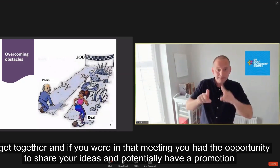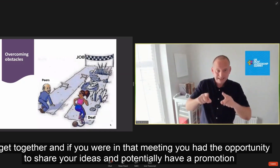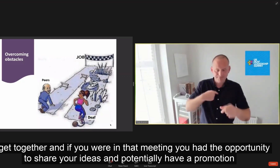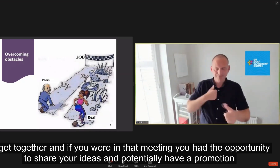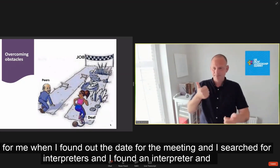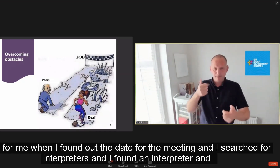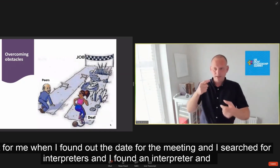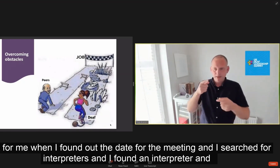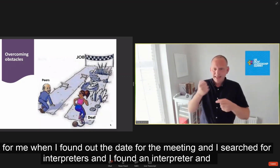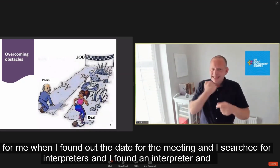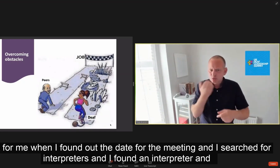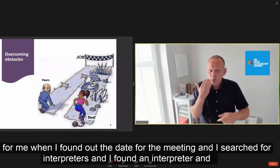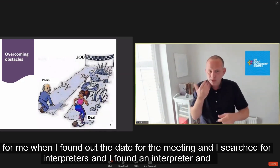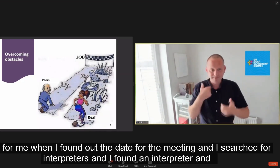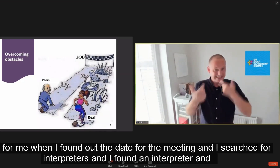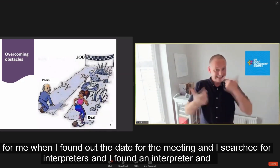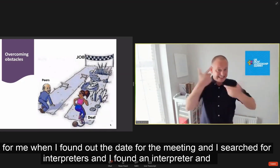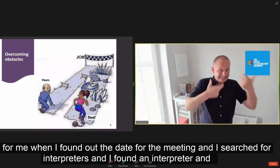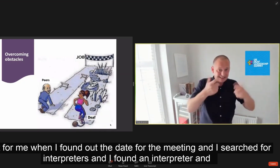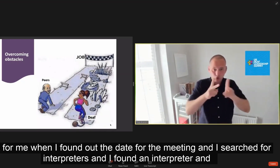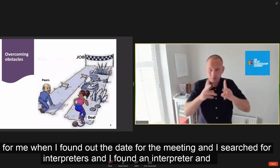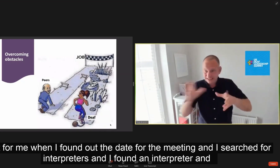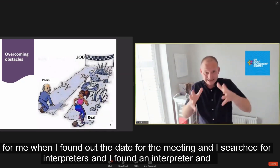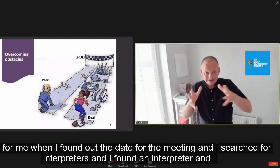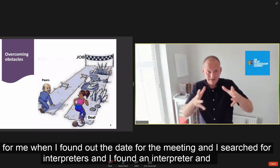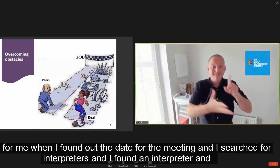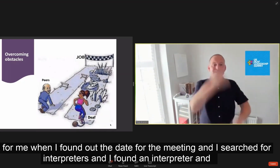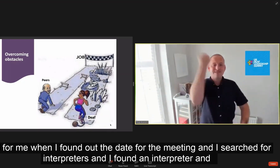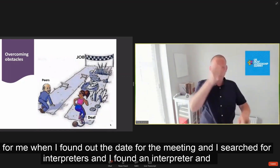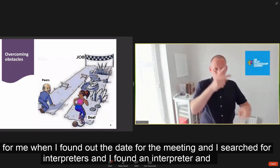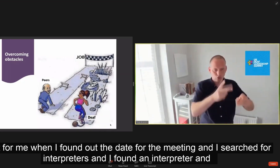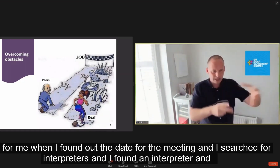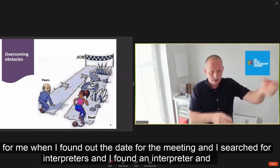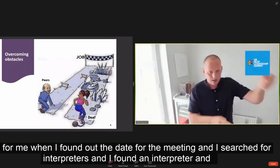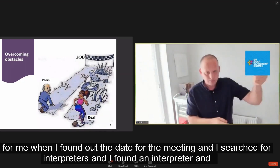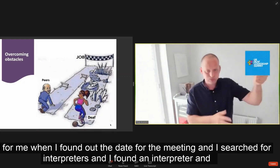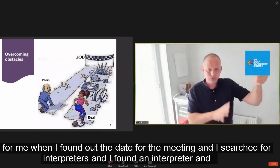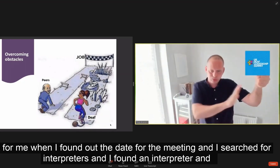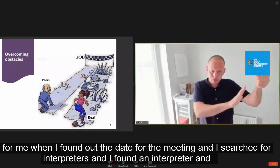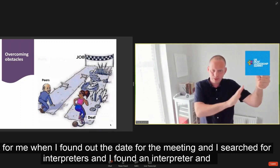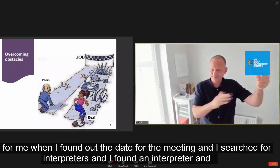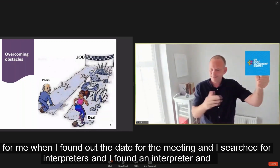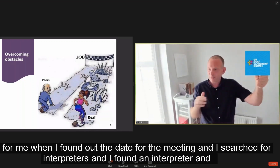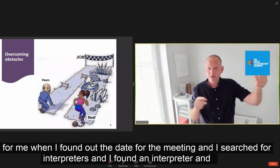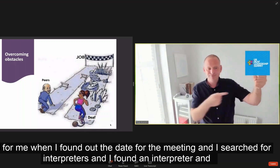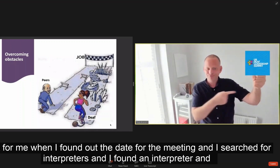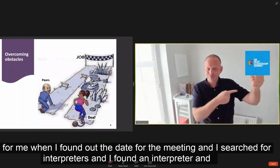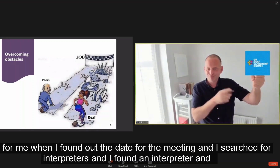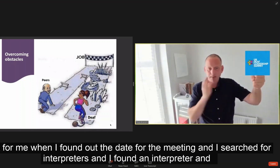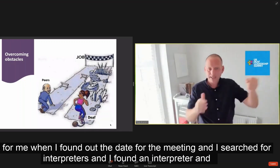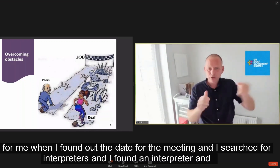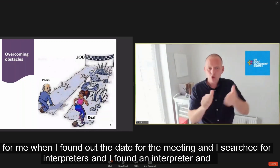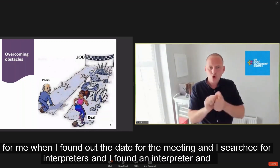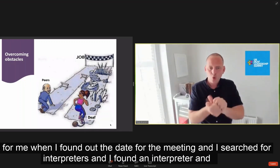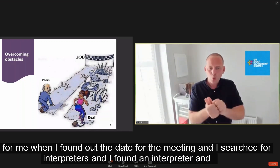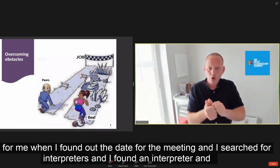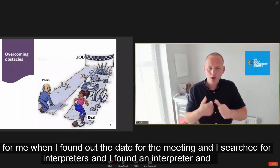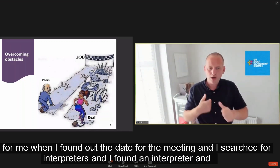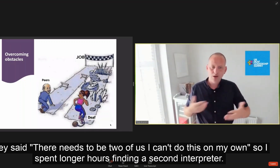But for me, I found out the date of the meeting, and I searched for interpreters, and I found an interpreter for the date of the meeting.